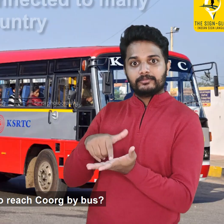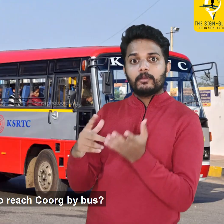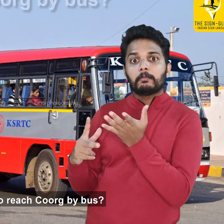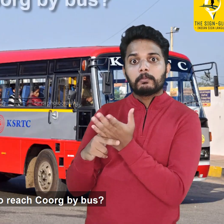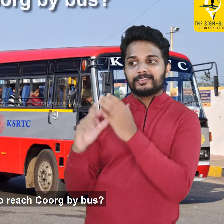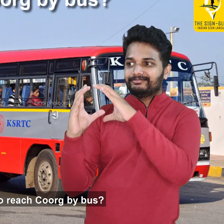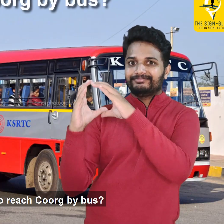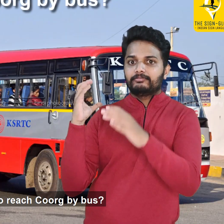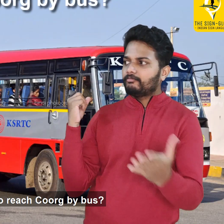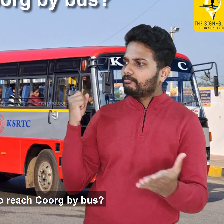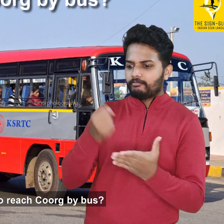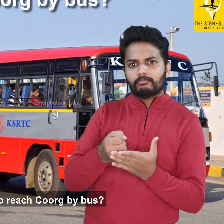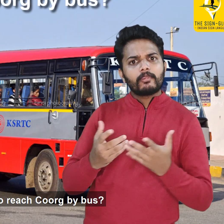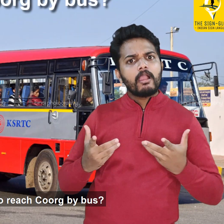How to reach Korg by bus?